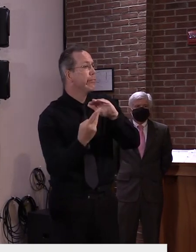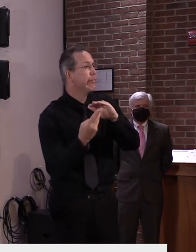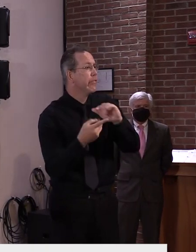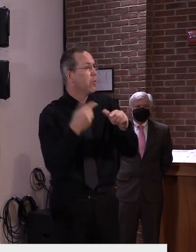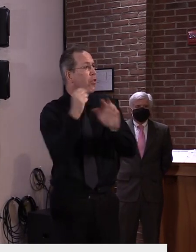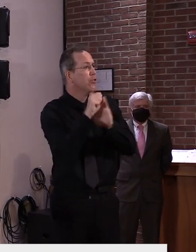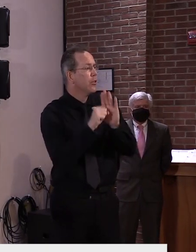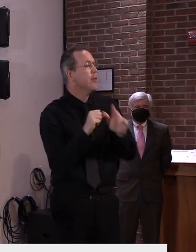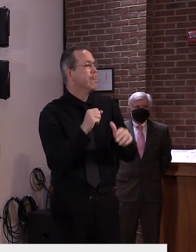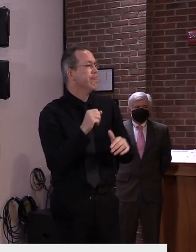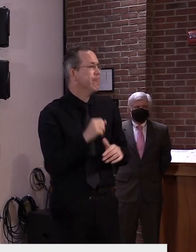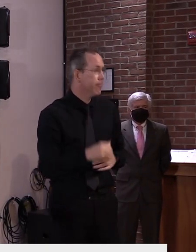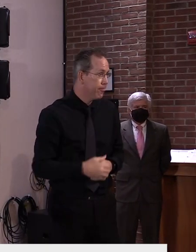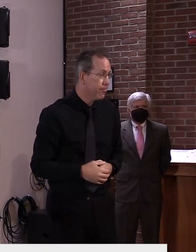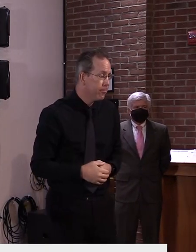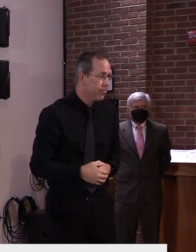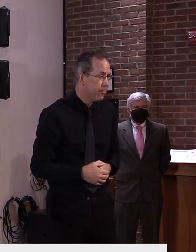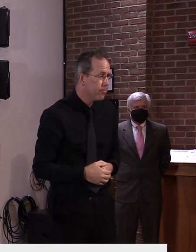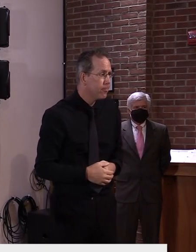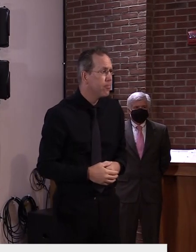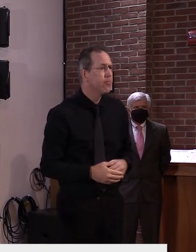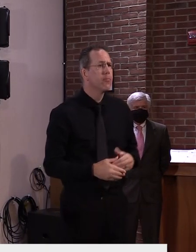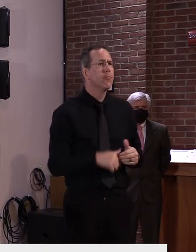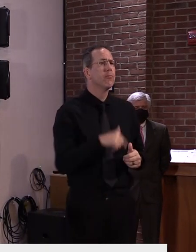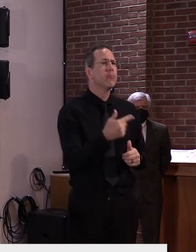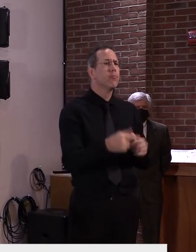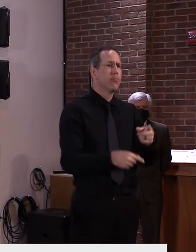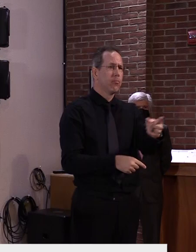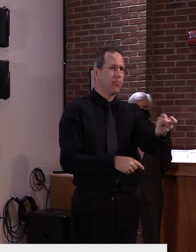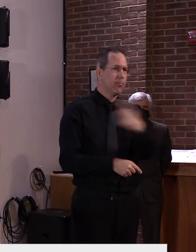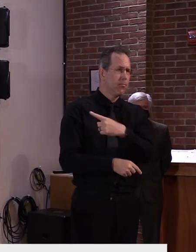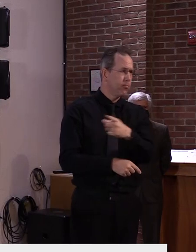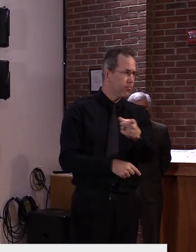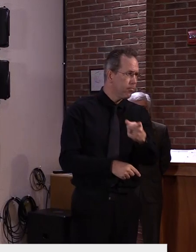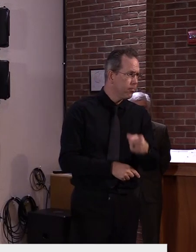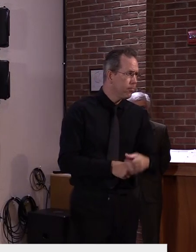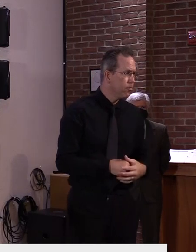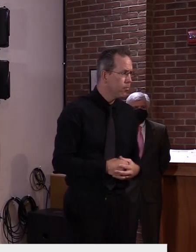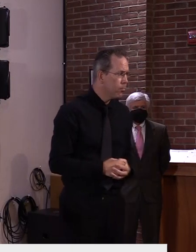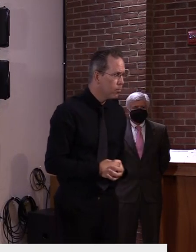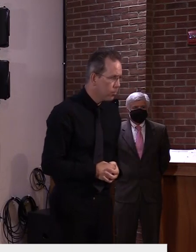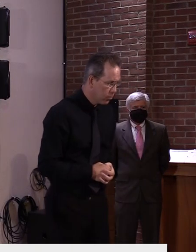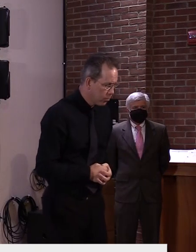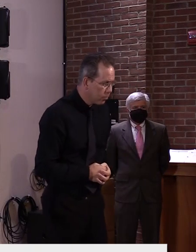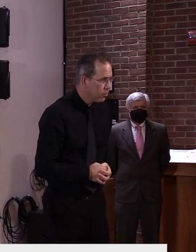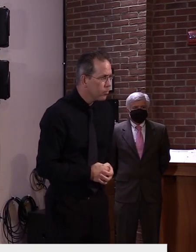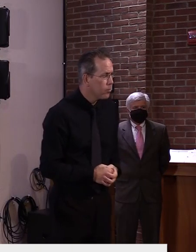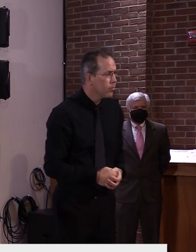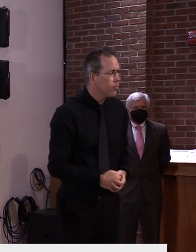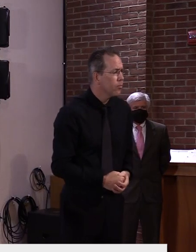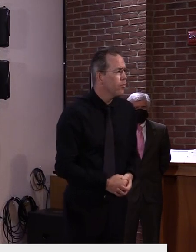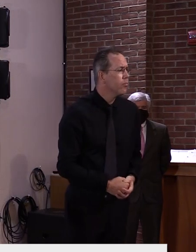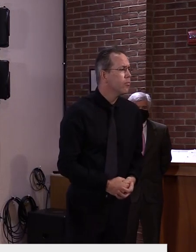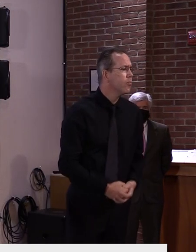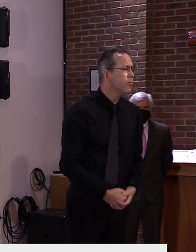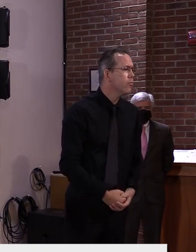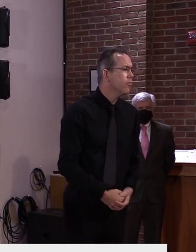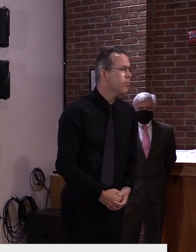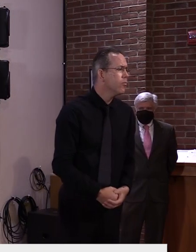Governor, given the numbers right now and the possibility, obviously, of something coming